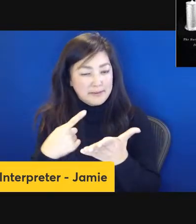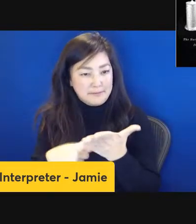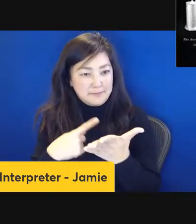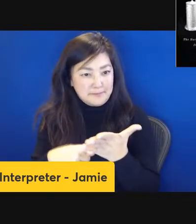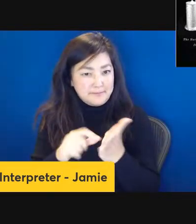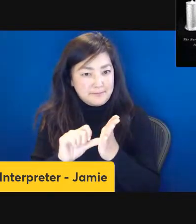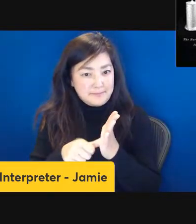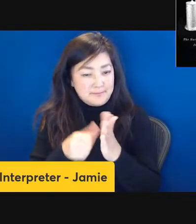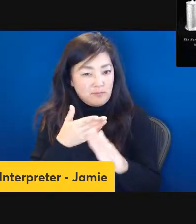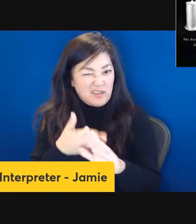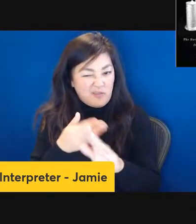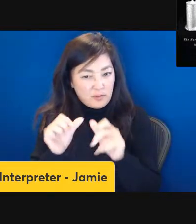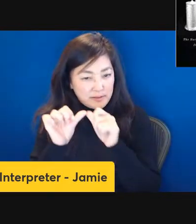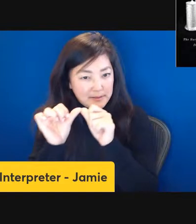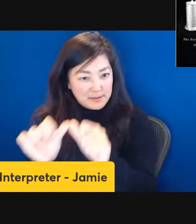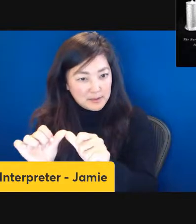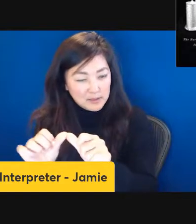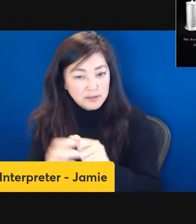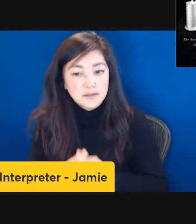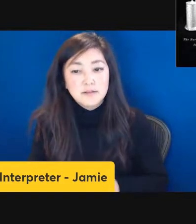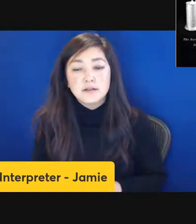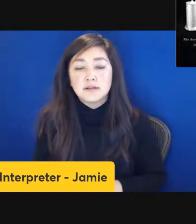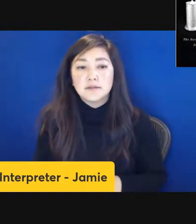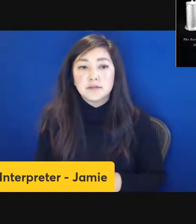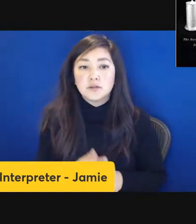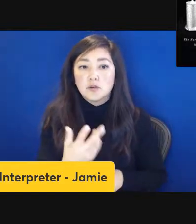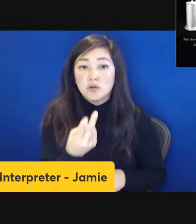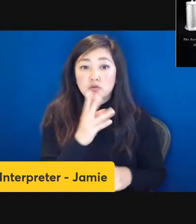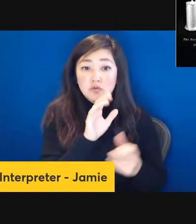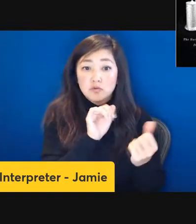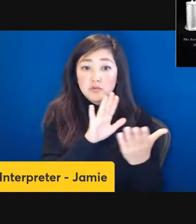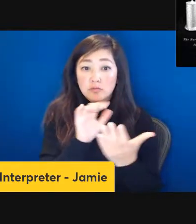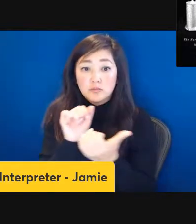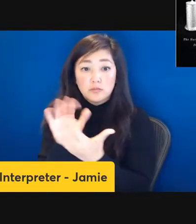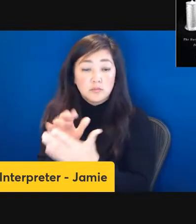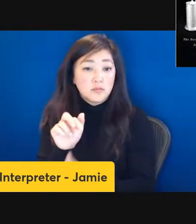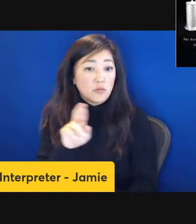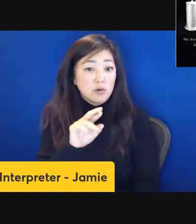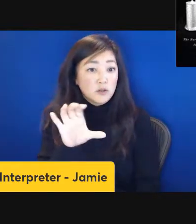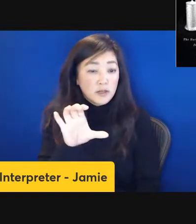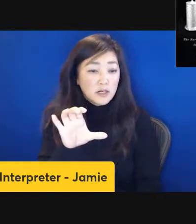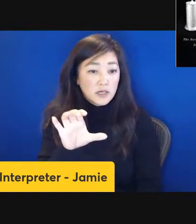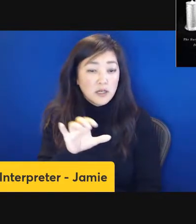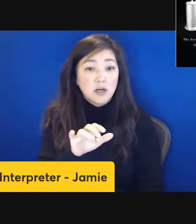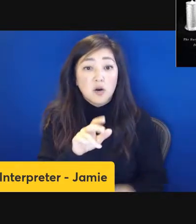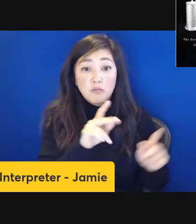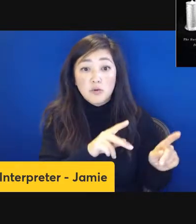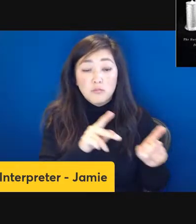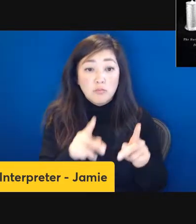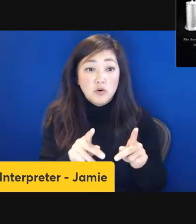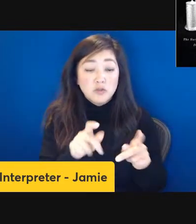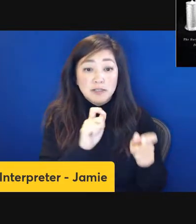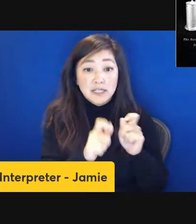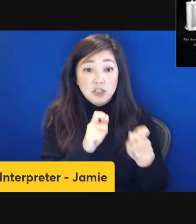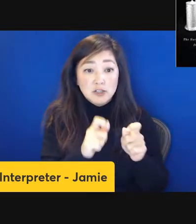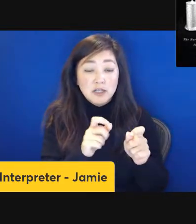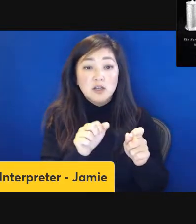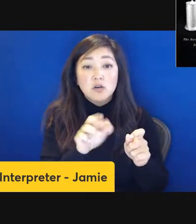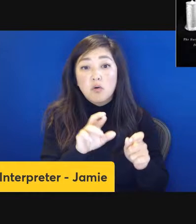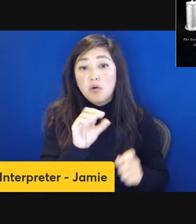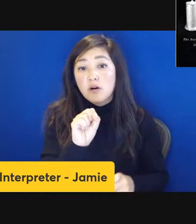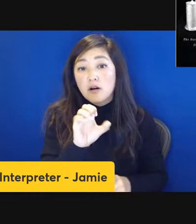that there are two methods of race correction: proportionate adjustment or scaling